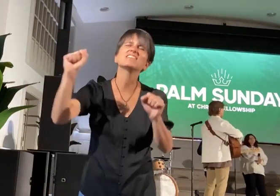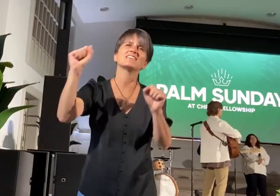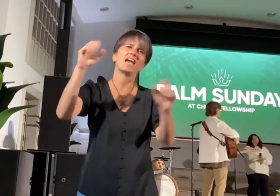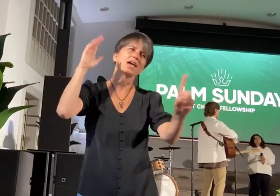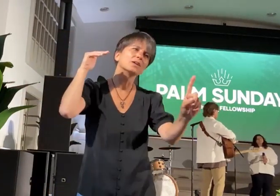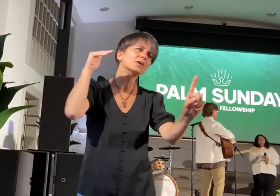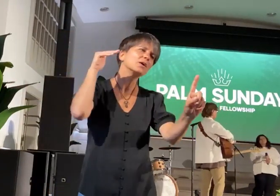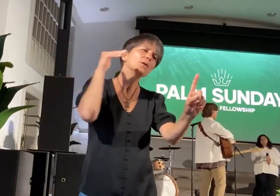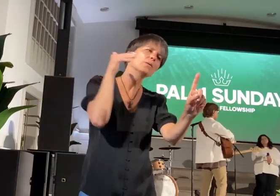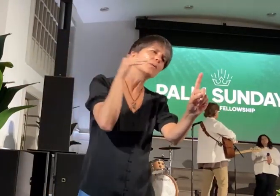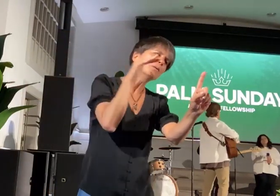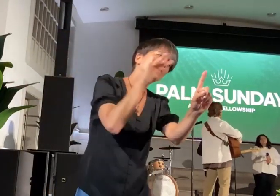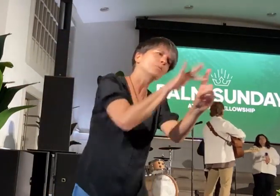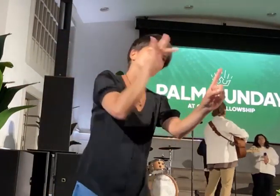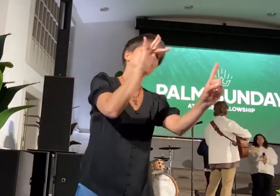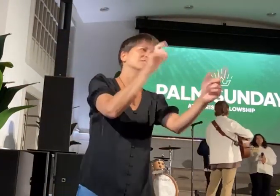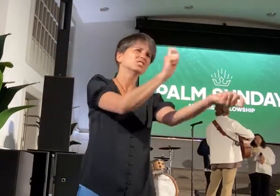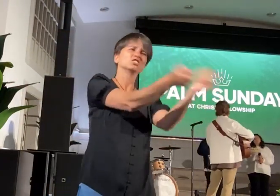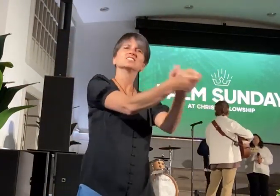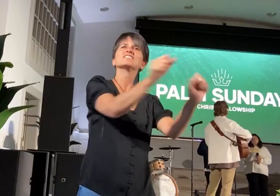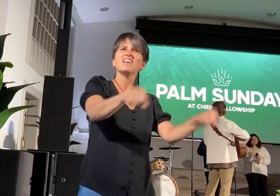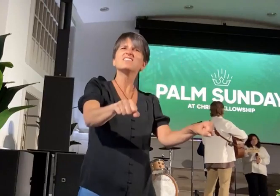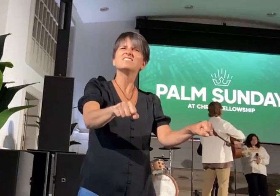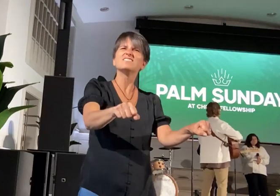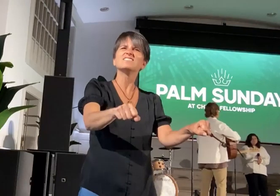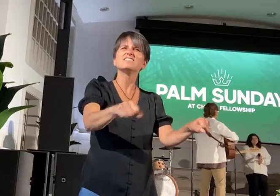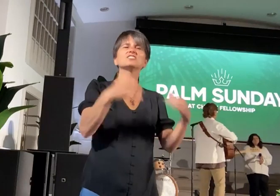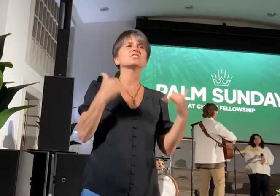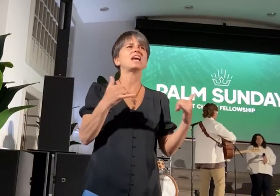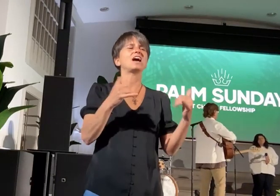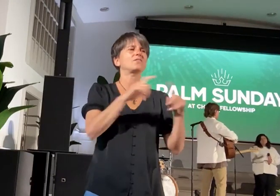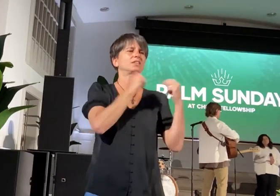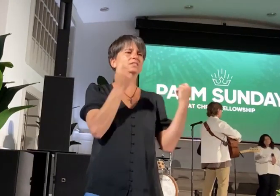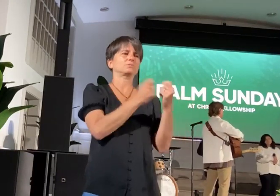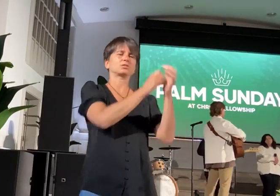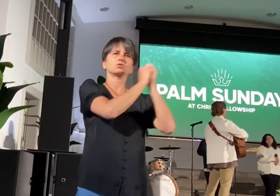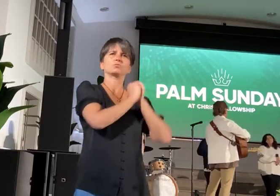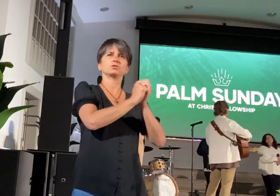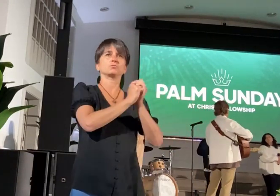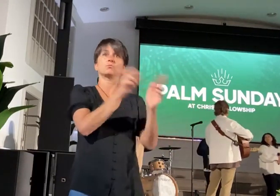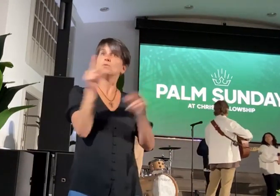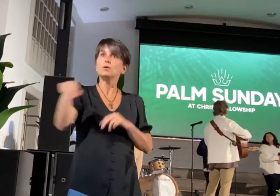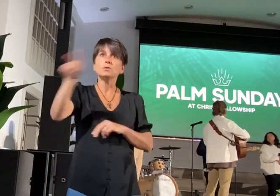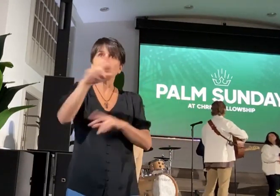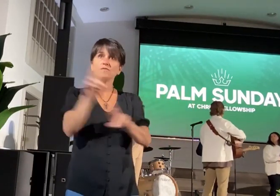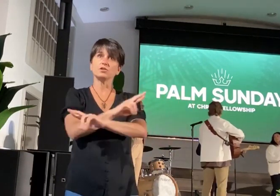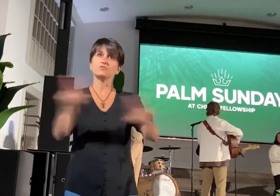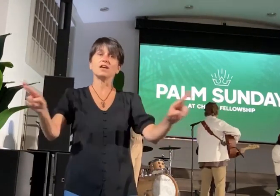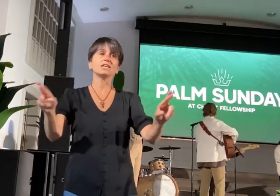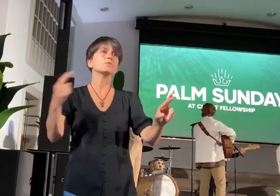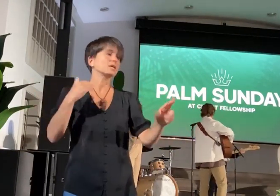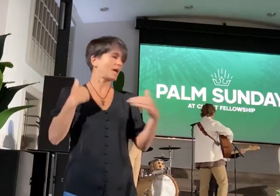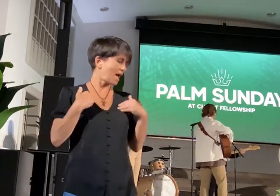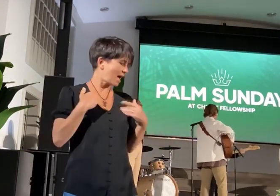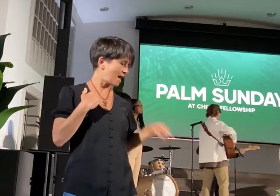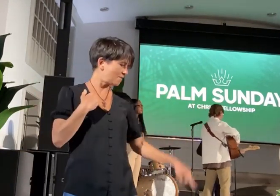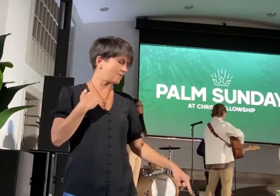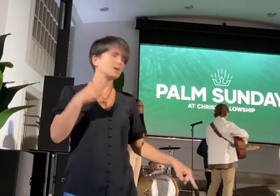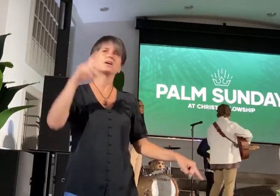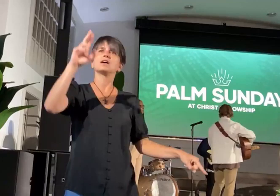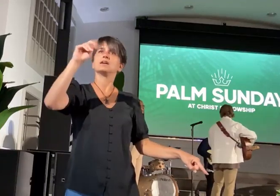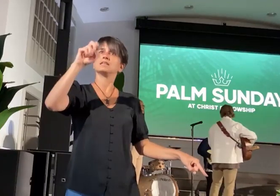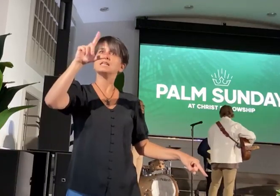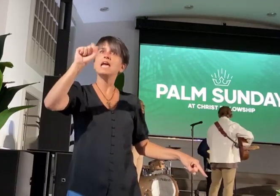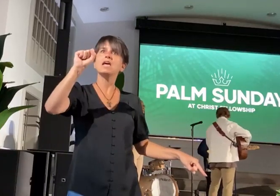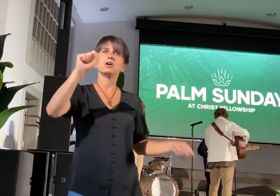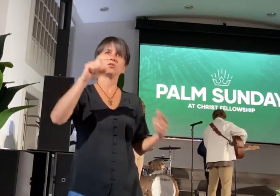So I'm going to nail this to the tree. The team's going to begin to lead us in worship. And I want to invite you, when you're ready, to stand up and come down front. We have nails and hammers. We have people to